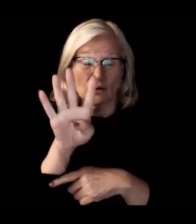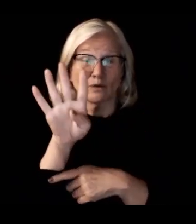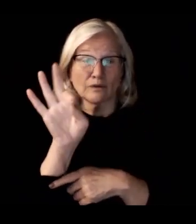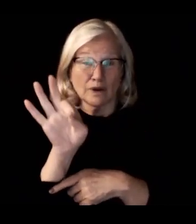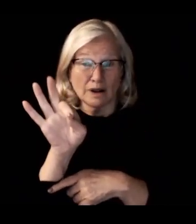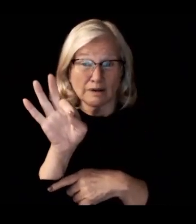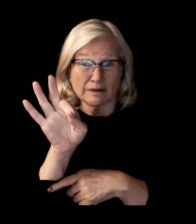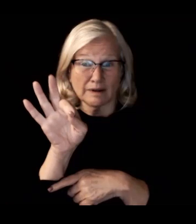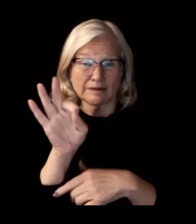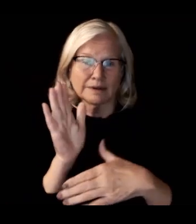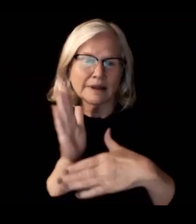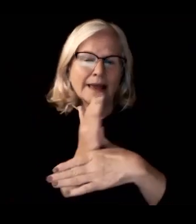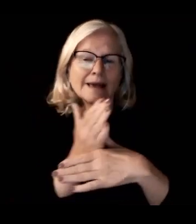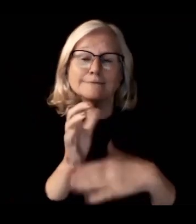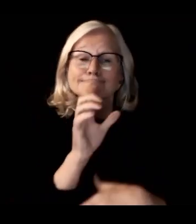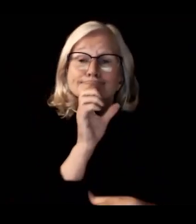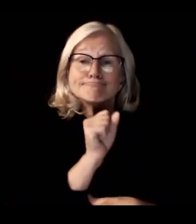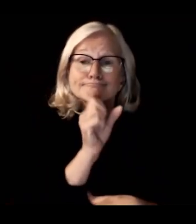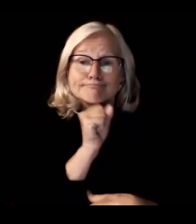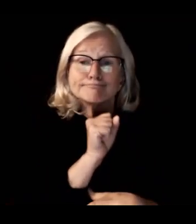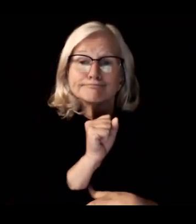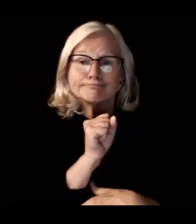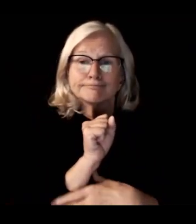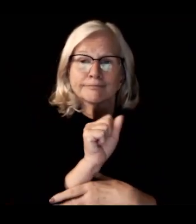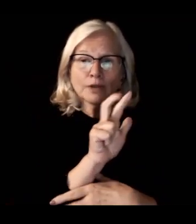yesterday for a new total of